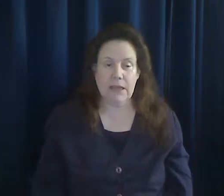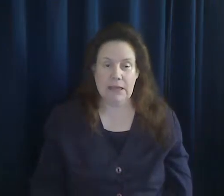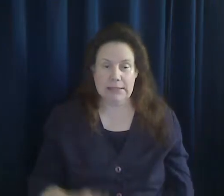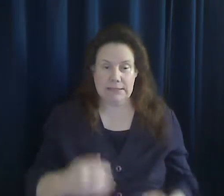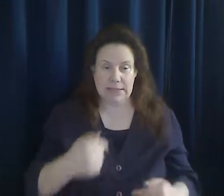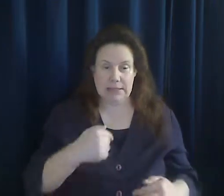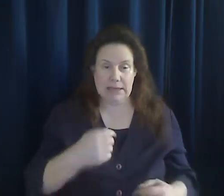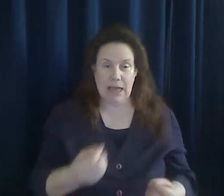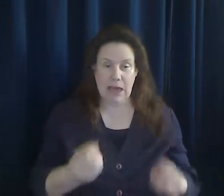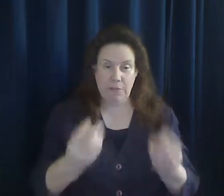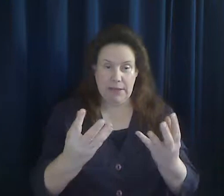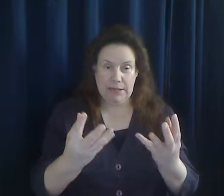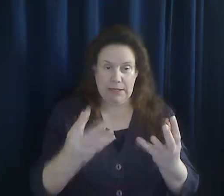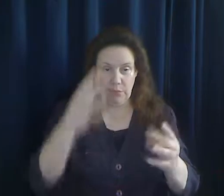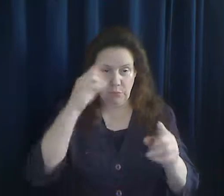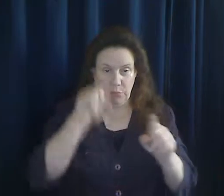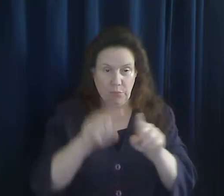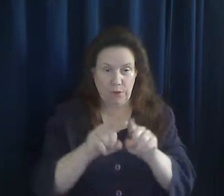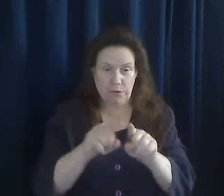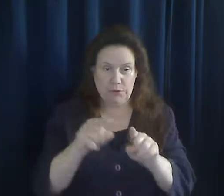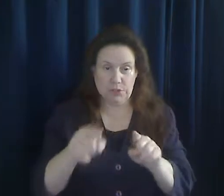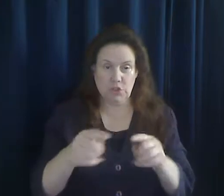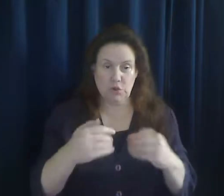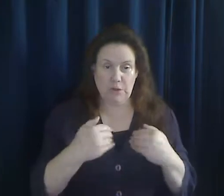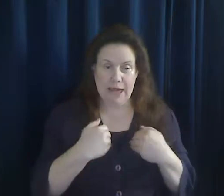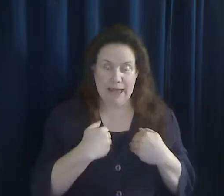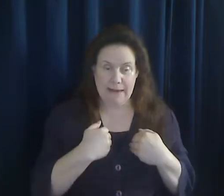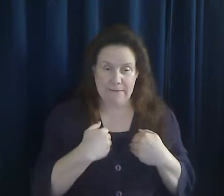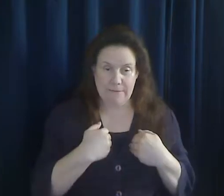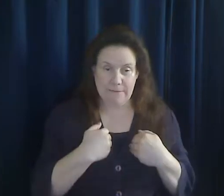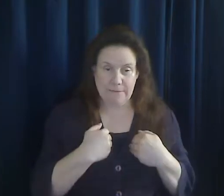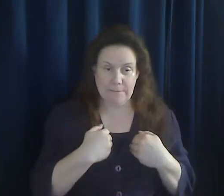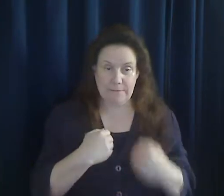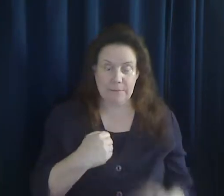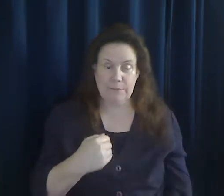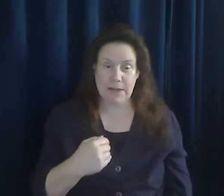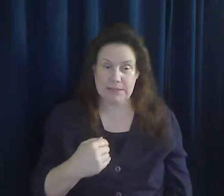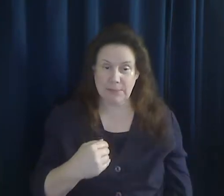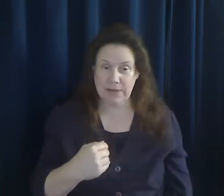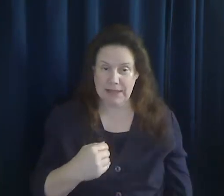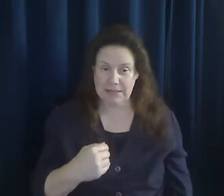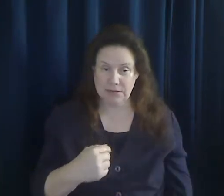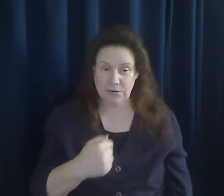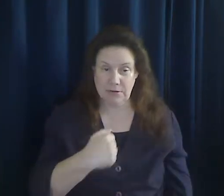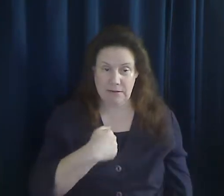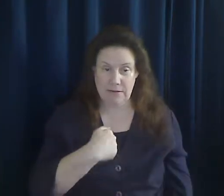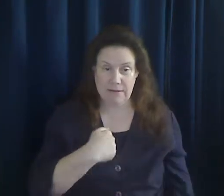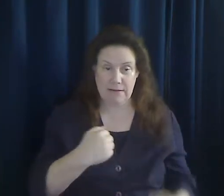I said, how many brothers do you have? Possible answer.